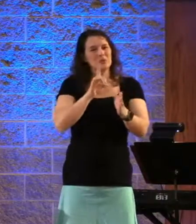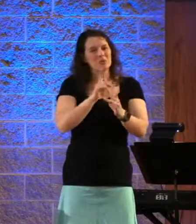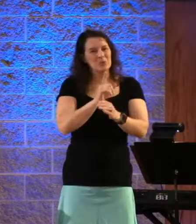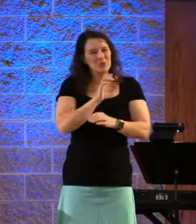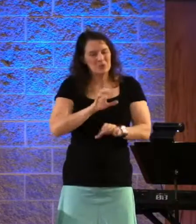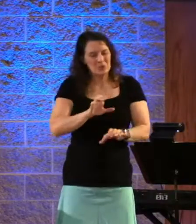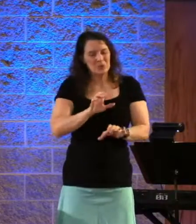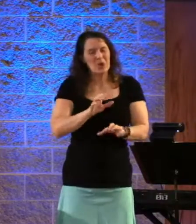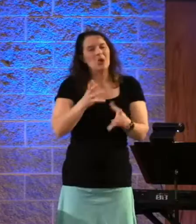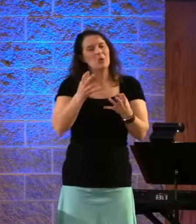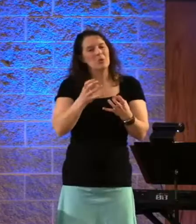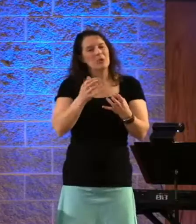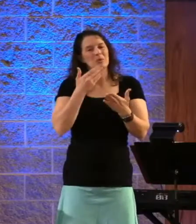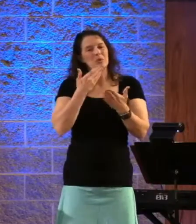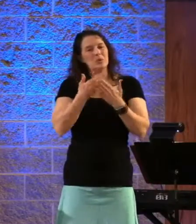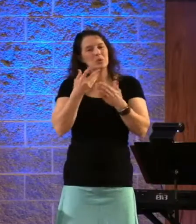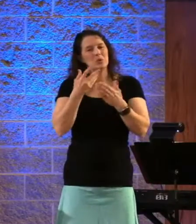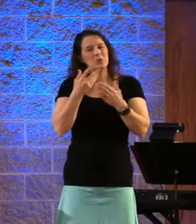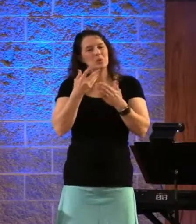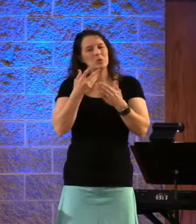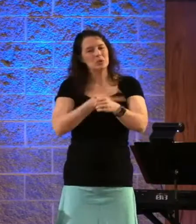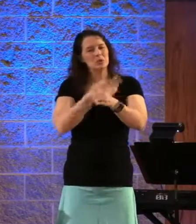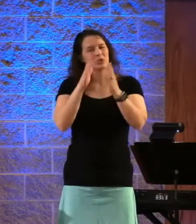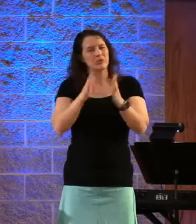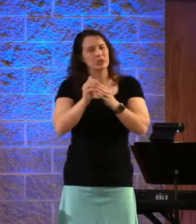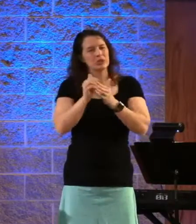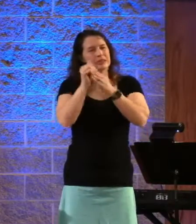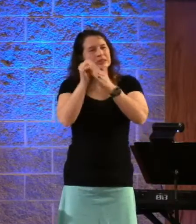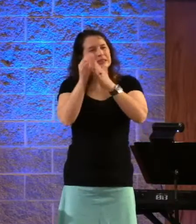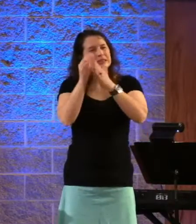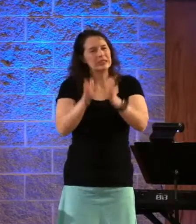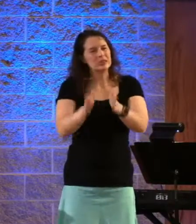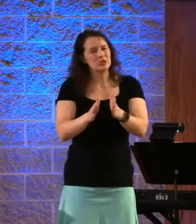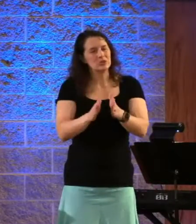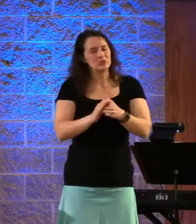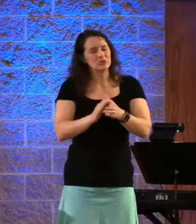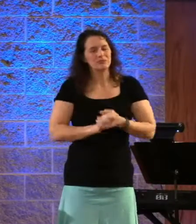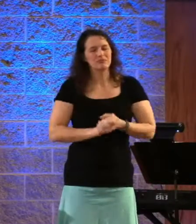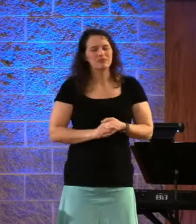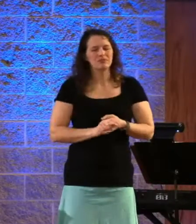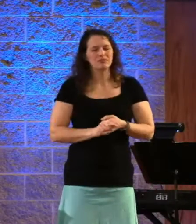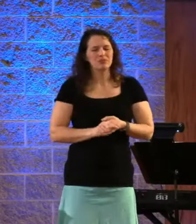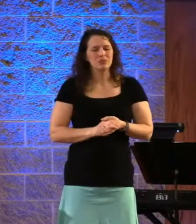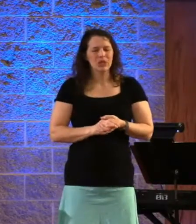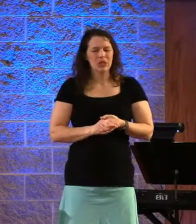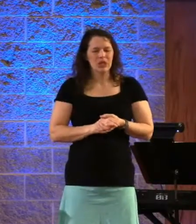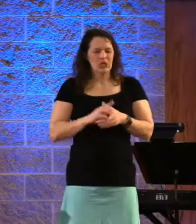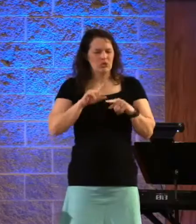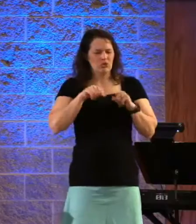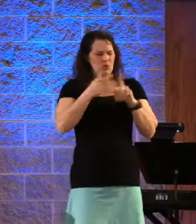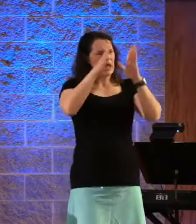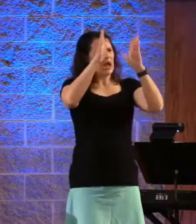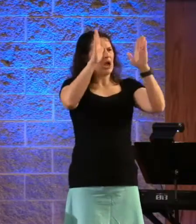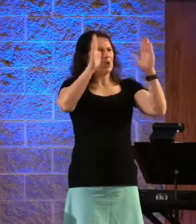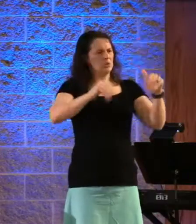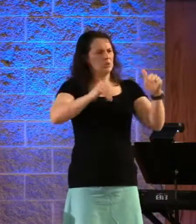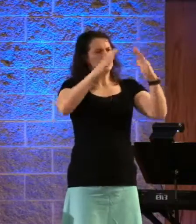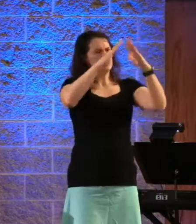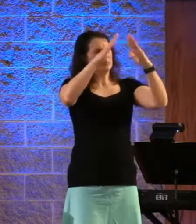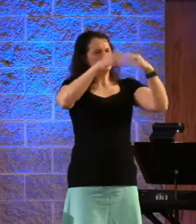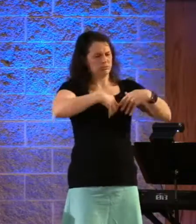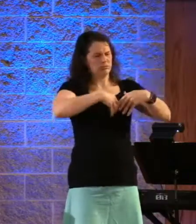be a good shepherd. So what do we say about when the house has already fallen